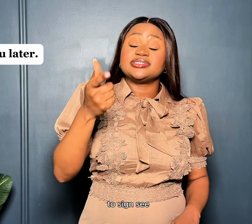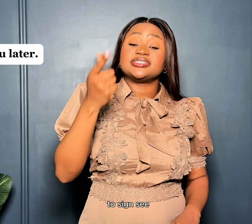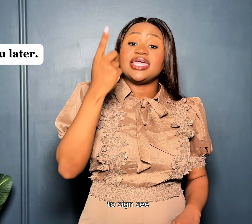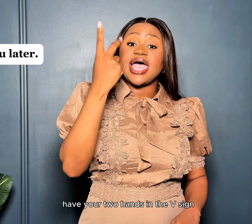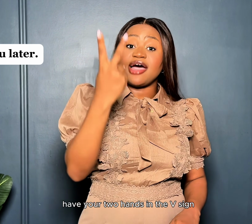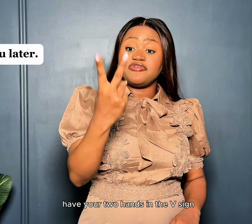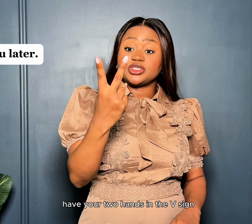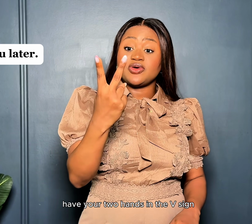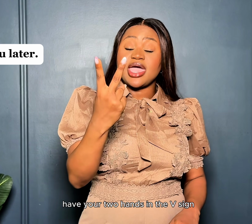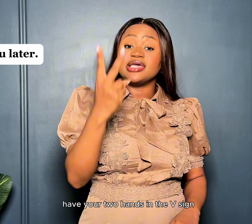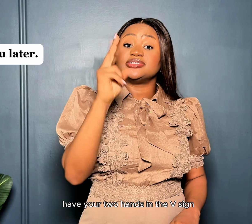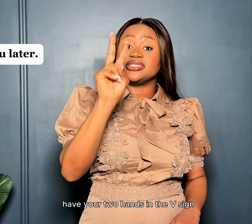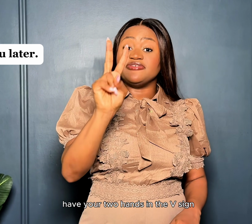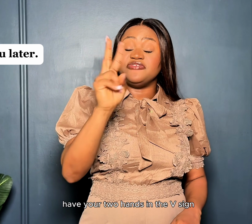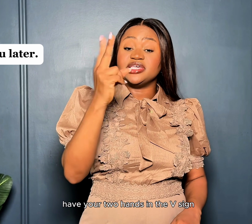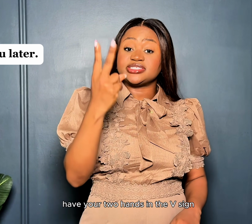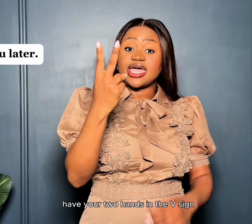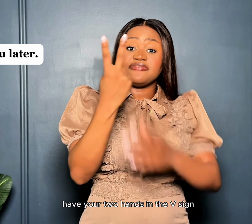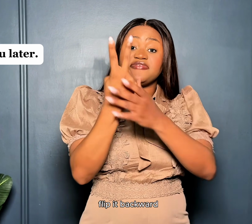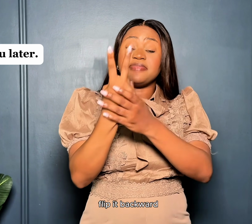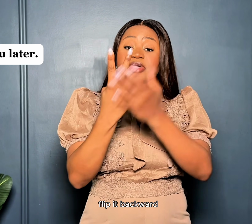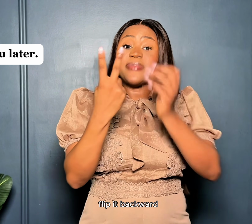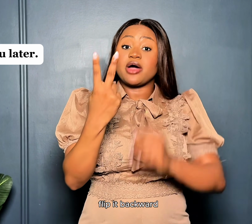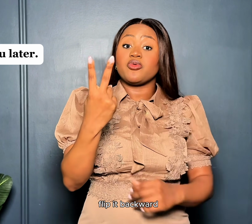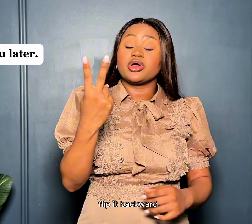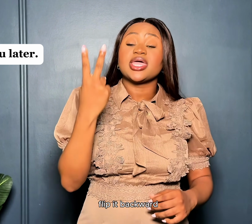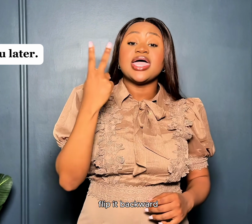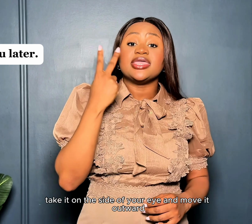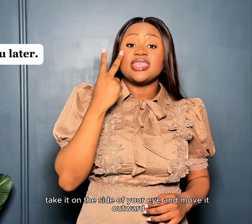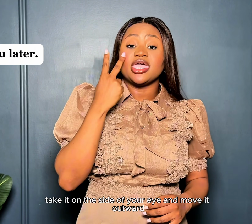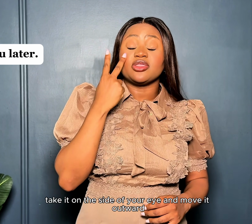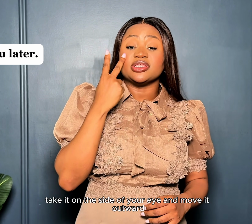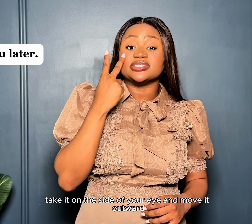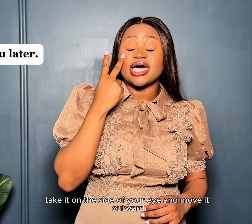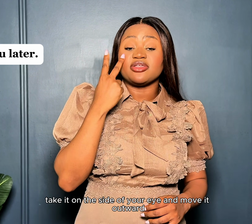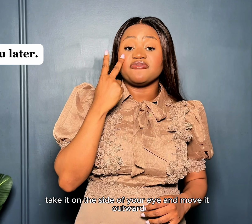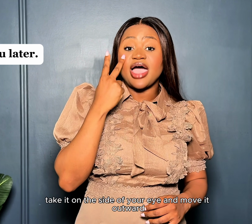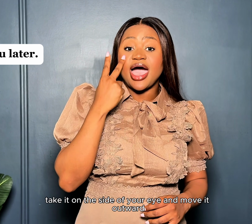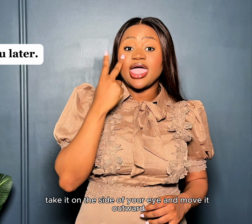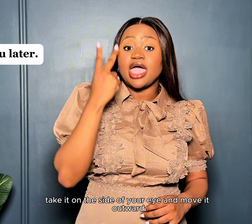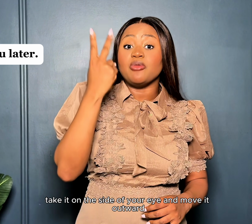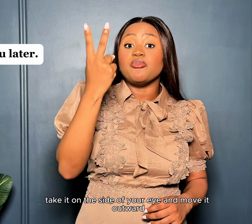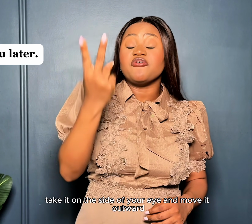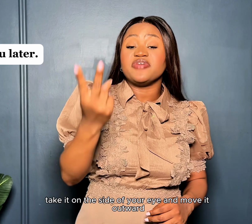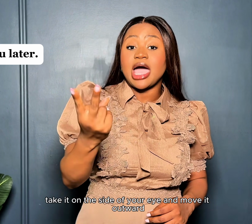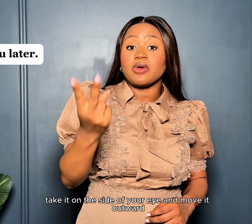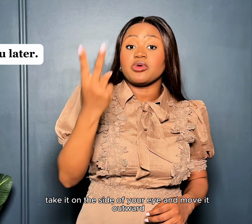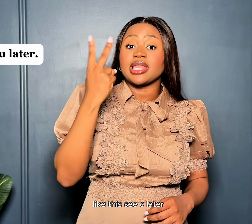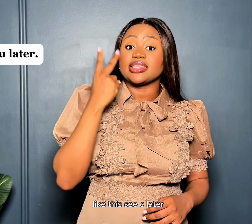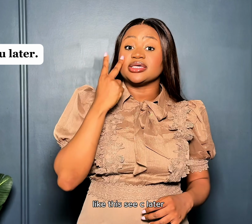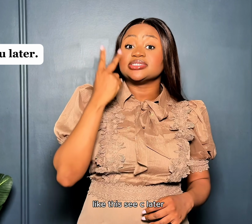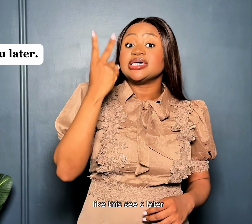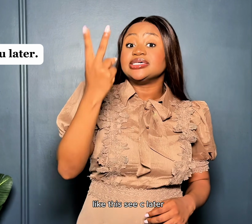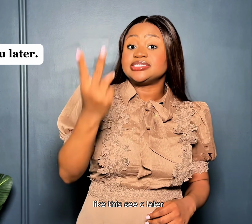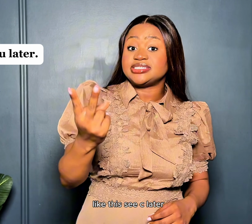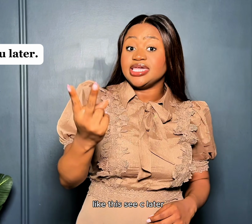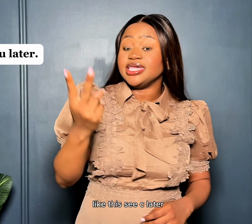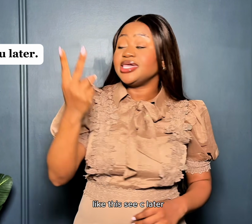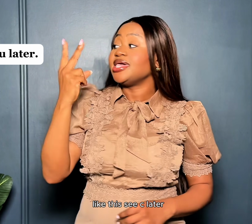C, have your two hands in the V sign, flip it backward, take it on the side of your eye and you move it outward like this. See.